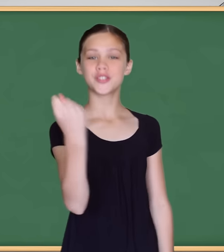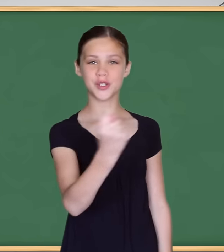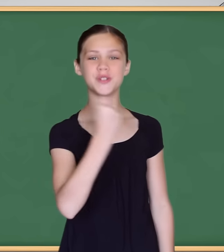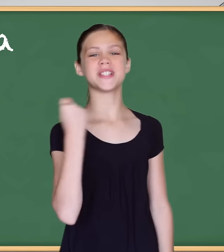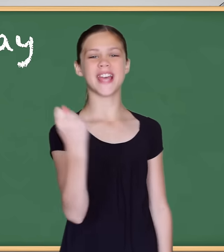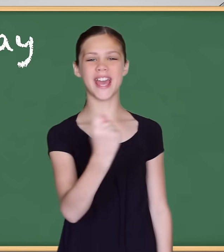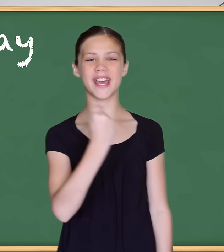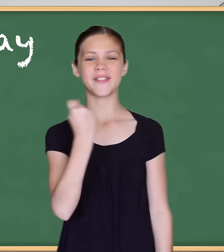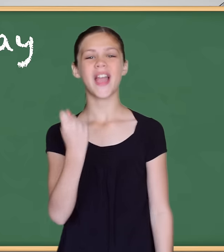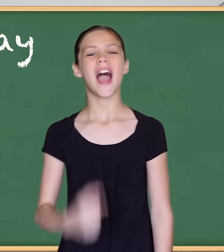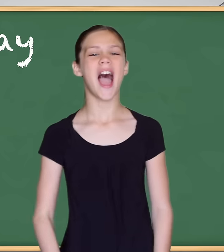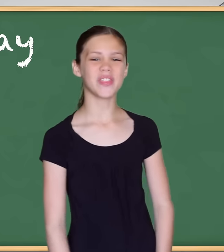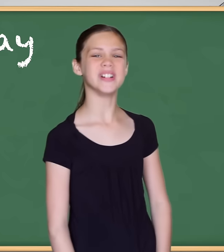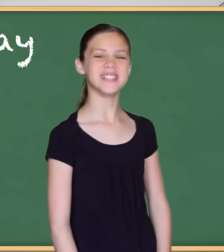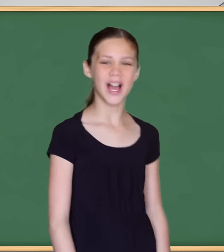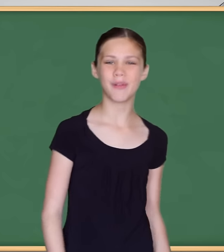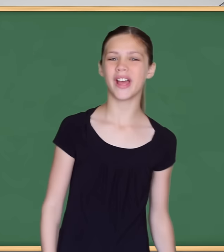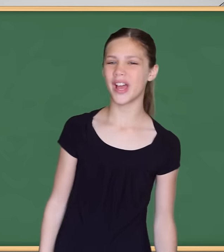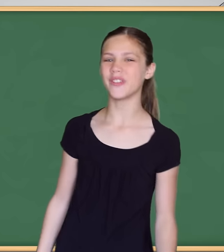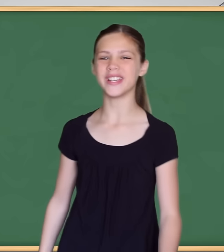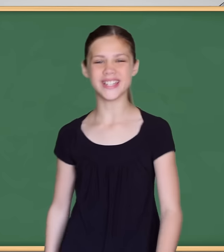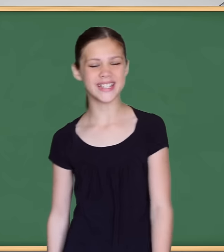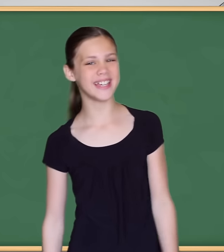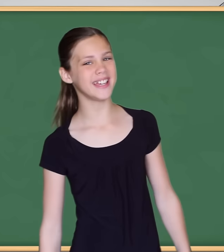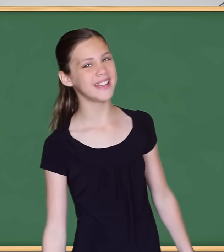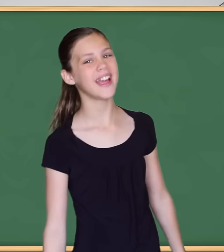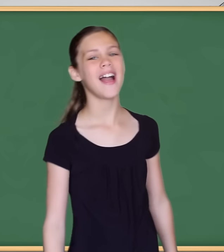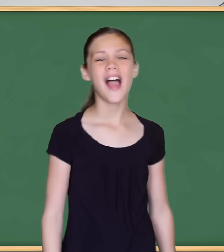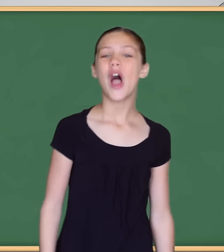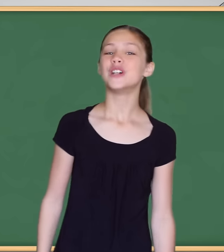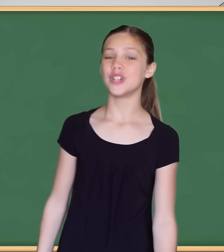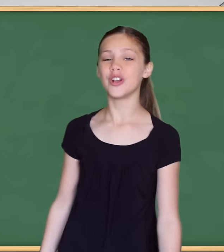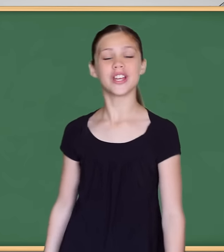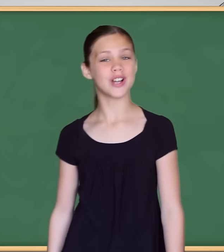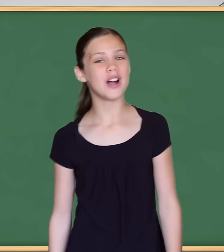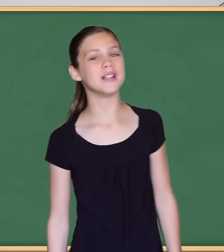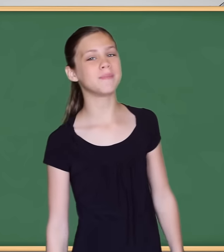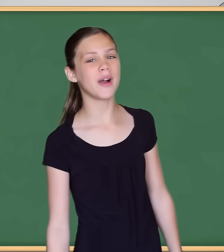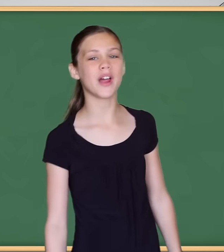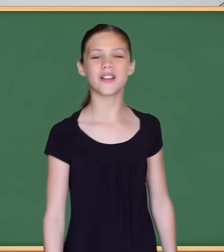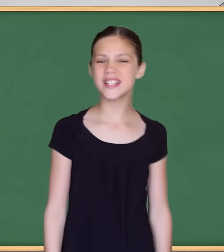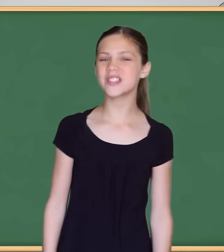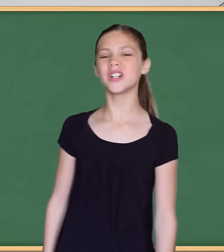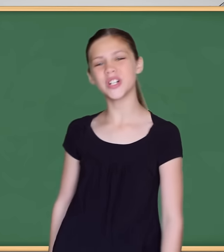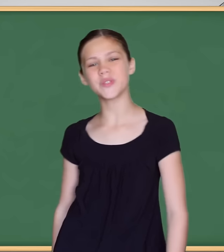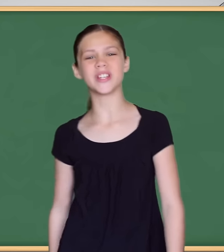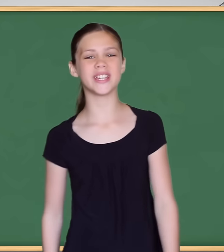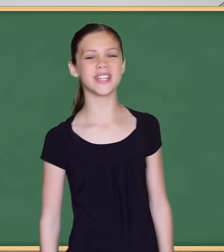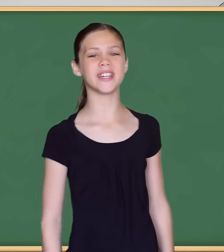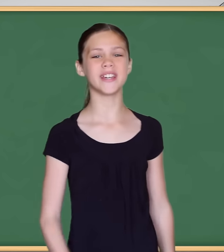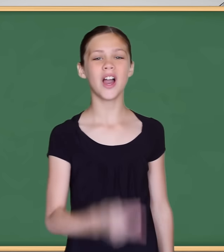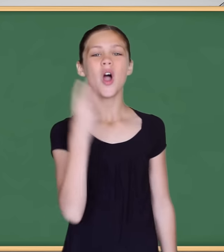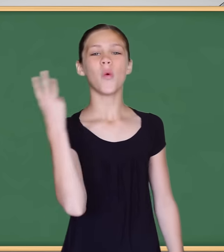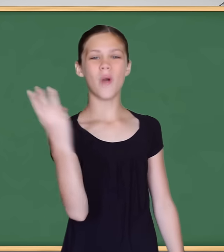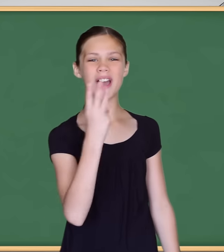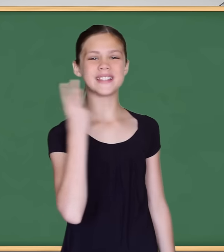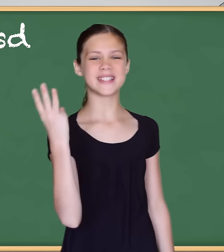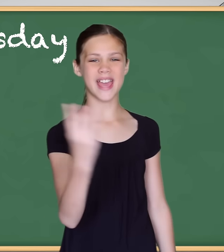Tuesday, at the library, learning a lot about our history. Wednesday,